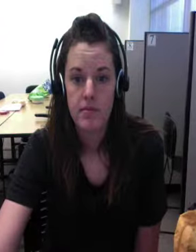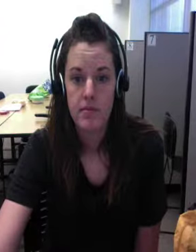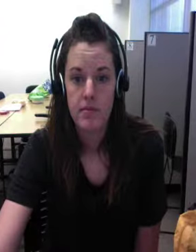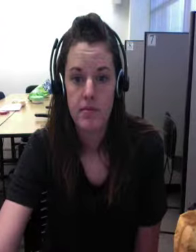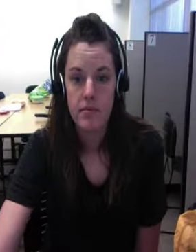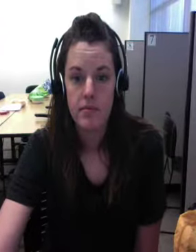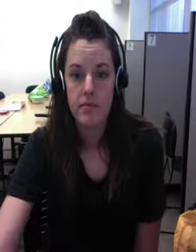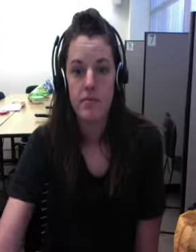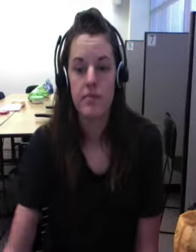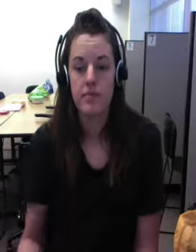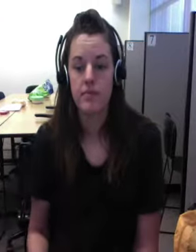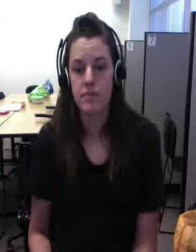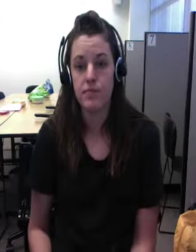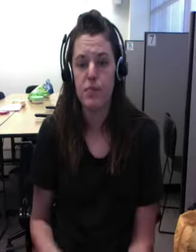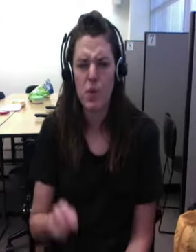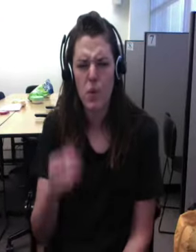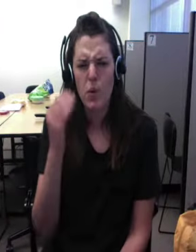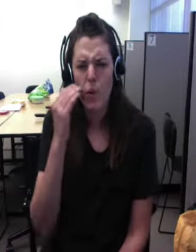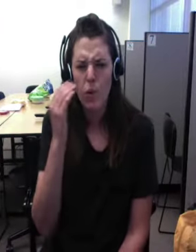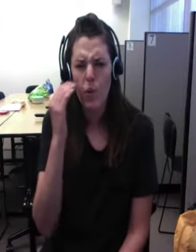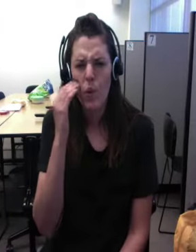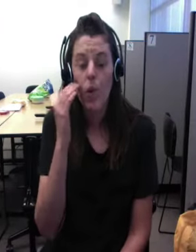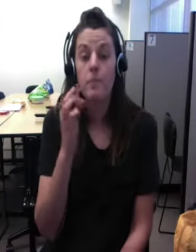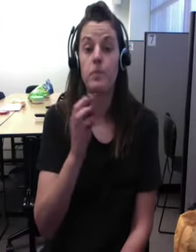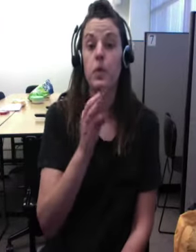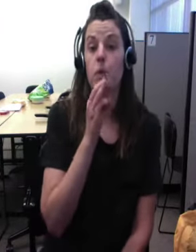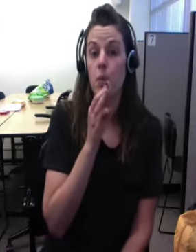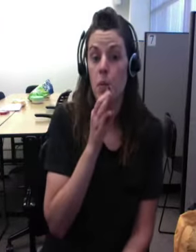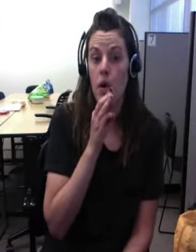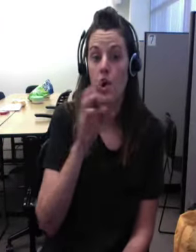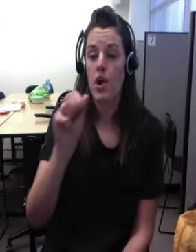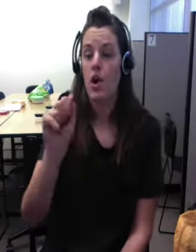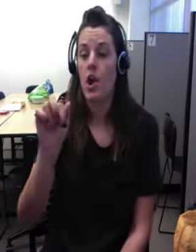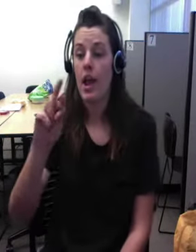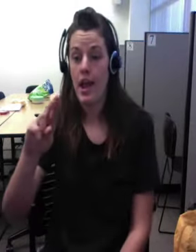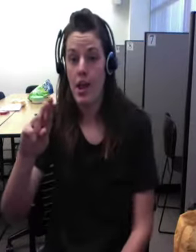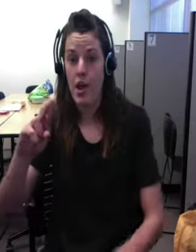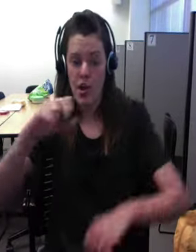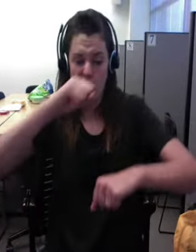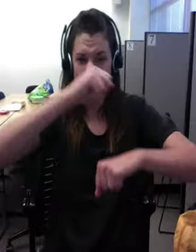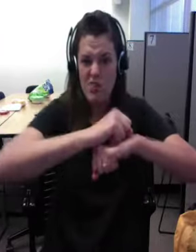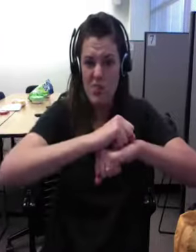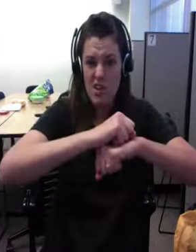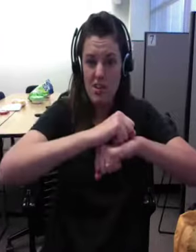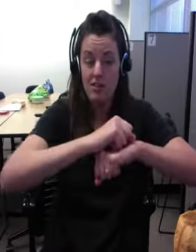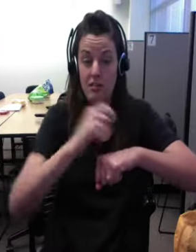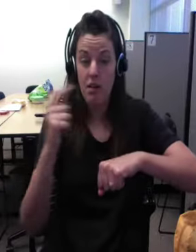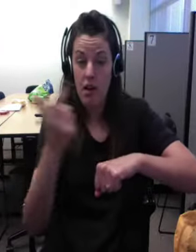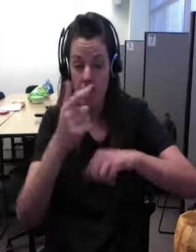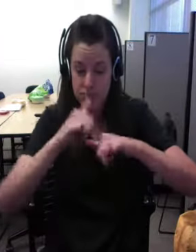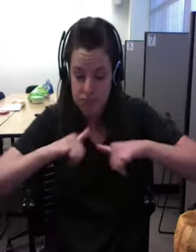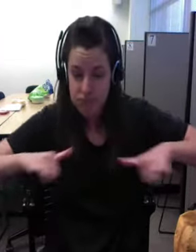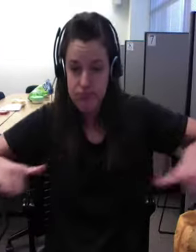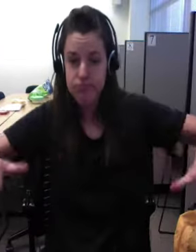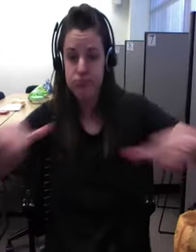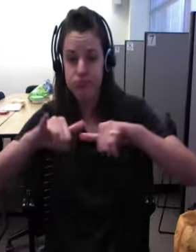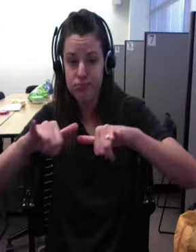Do you know what water, air, and rocks all have in common? They are made of